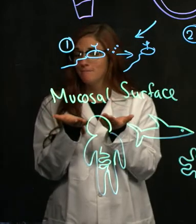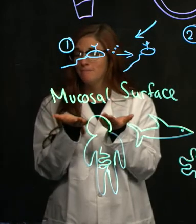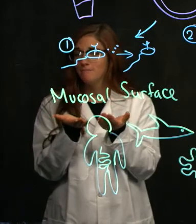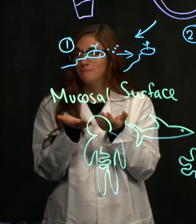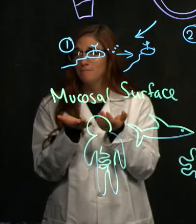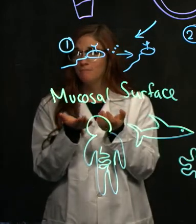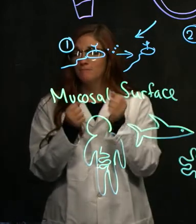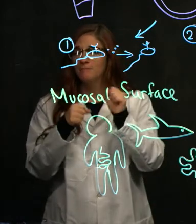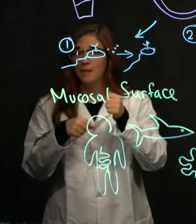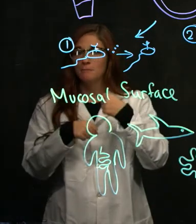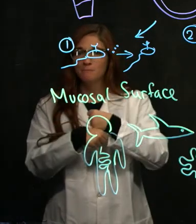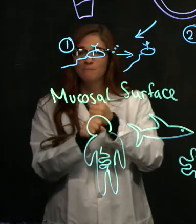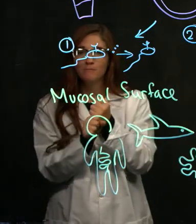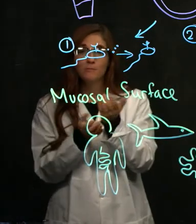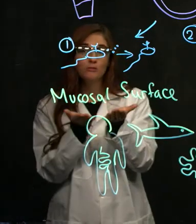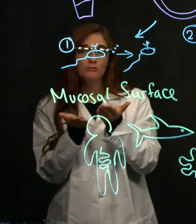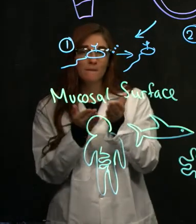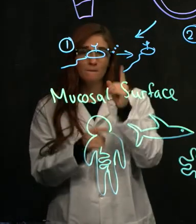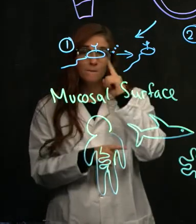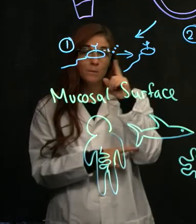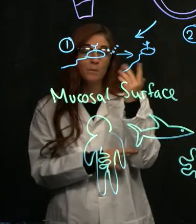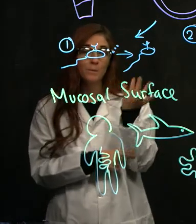serve